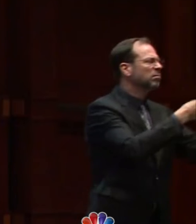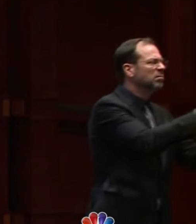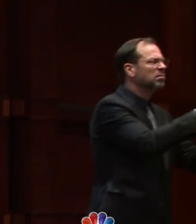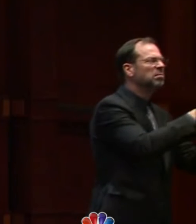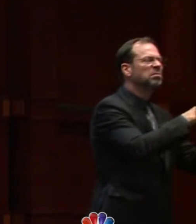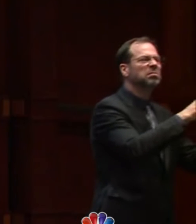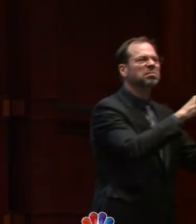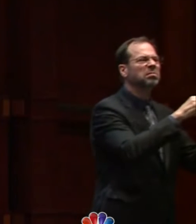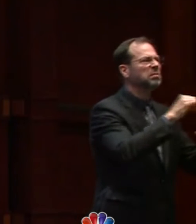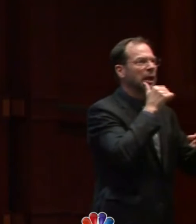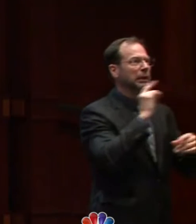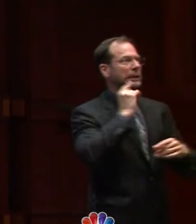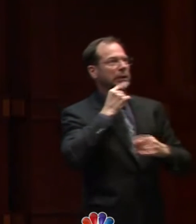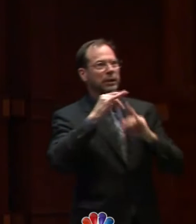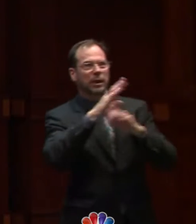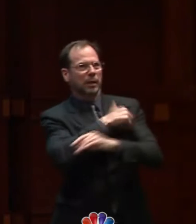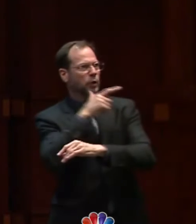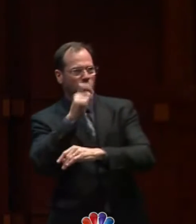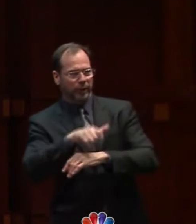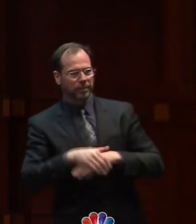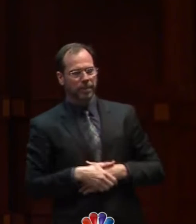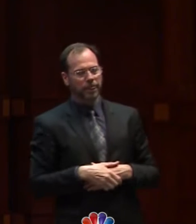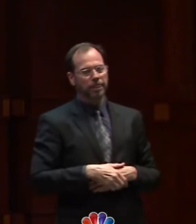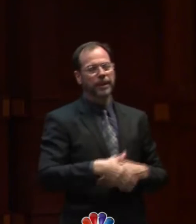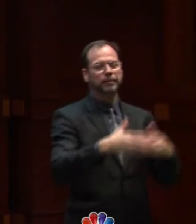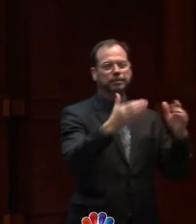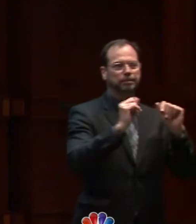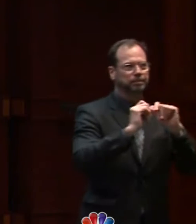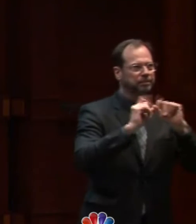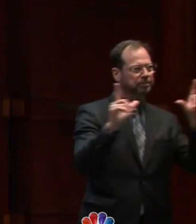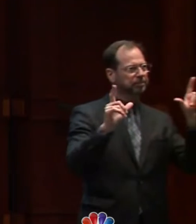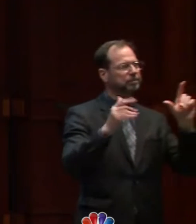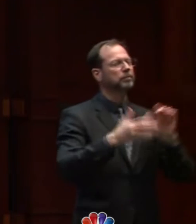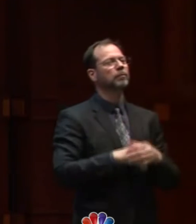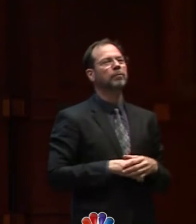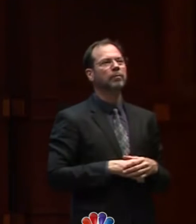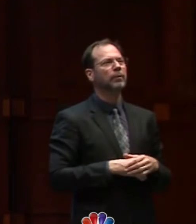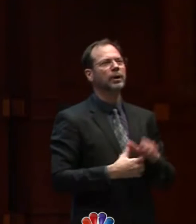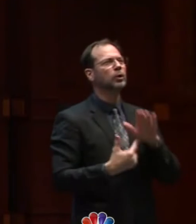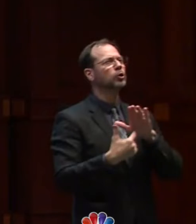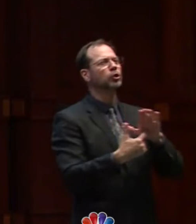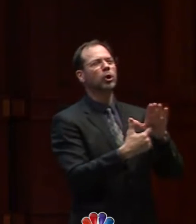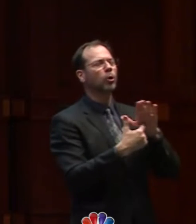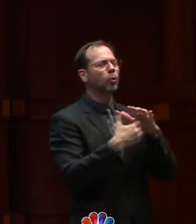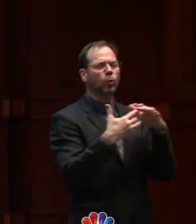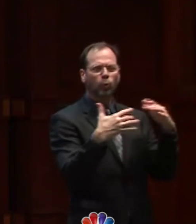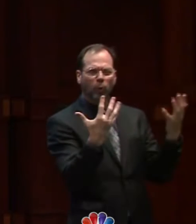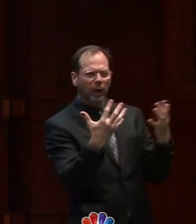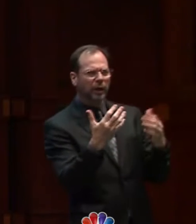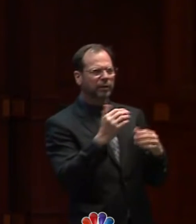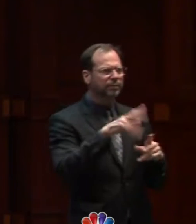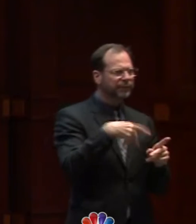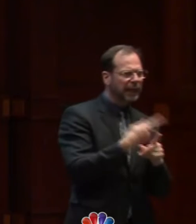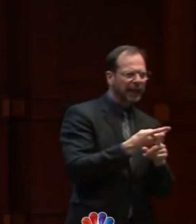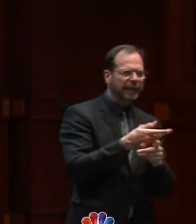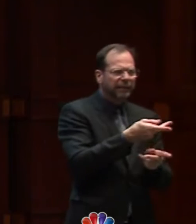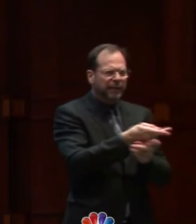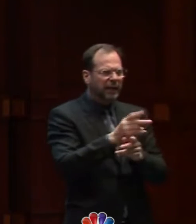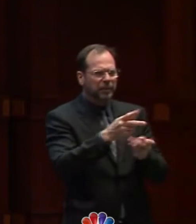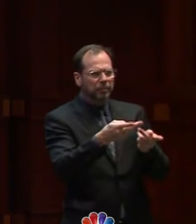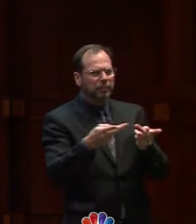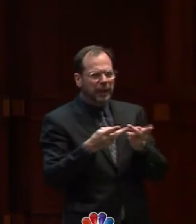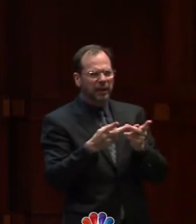intensive care unit settings. The next slide shows just kind of what are some of those potential care facilities that you see. There's over 100